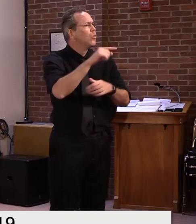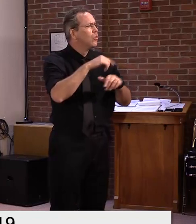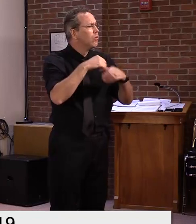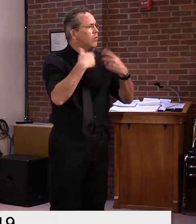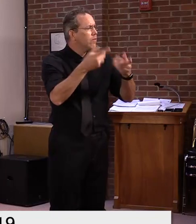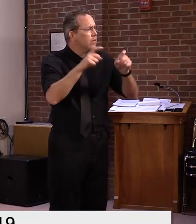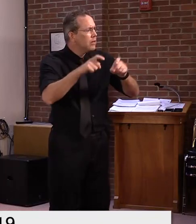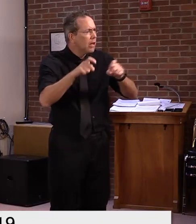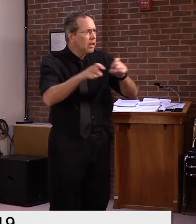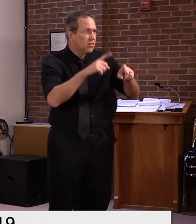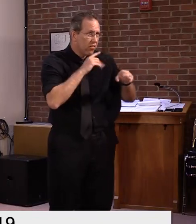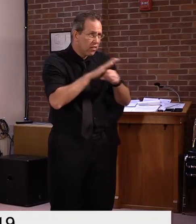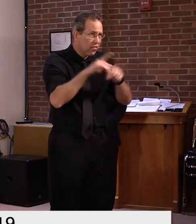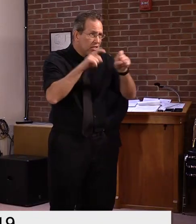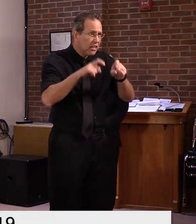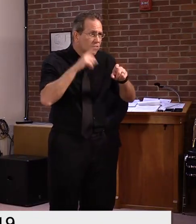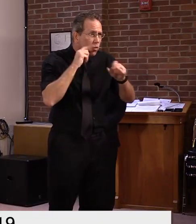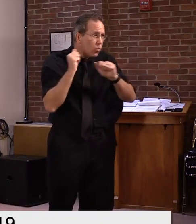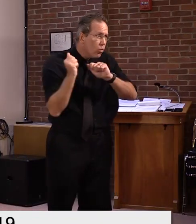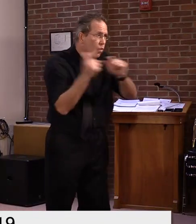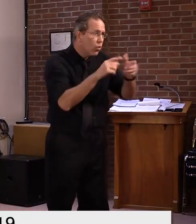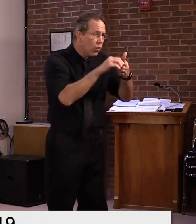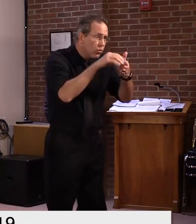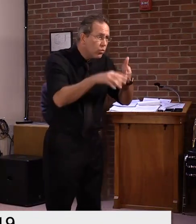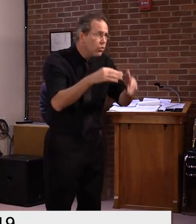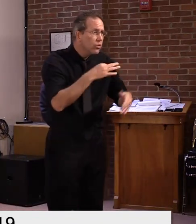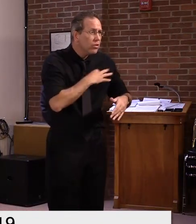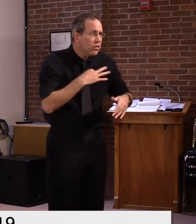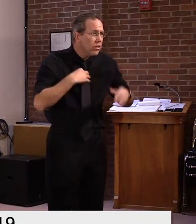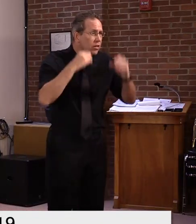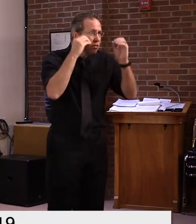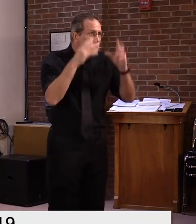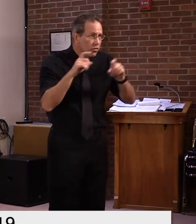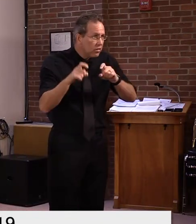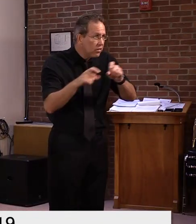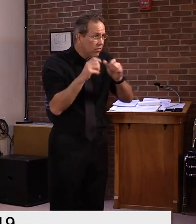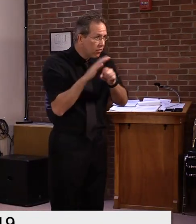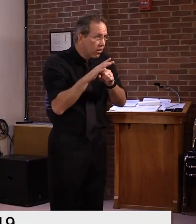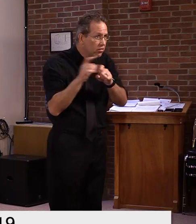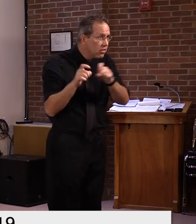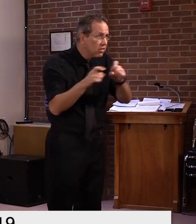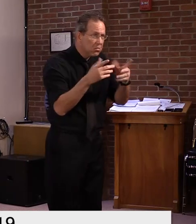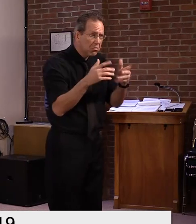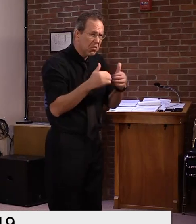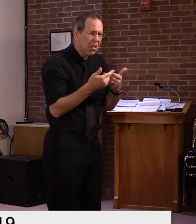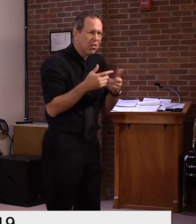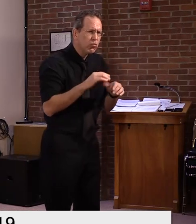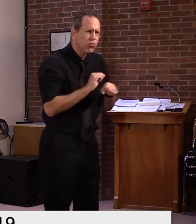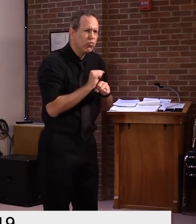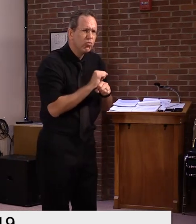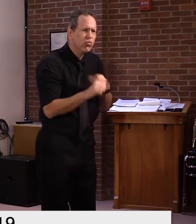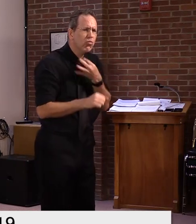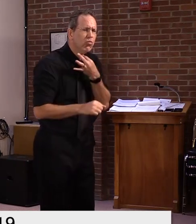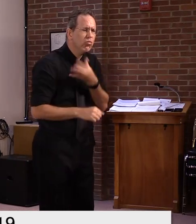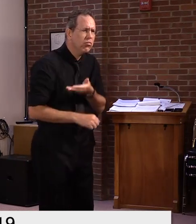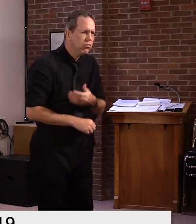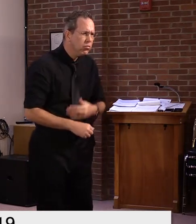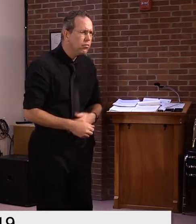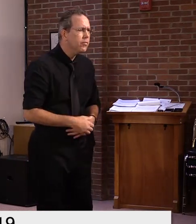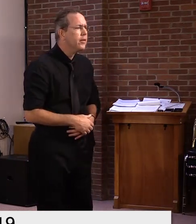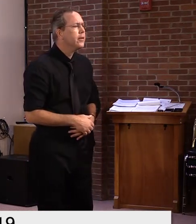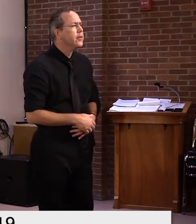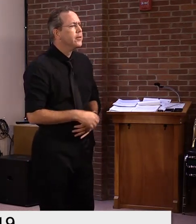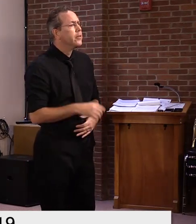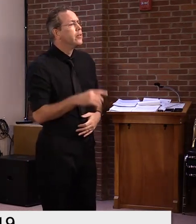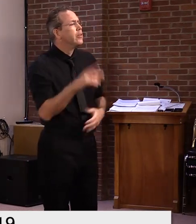Yes, hi. Currently, our guidance doesn't provide or consider testing all students and teachers. You know, once again, I